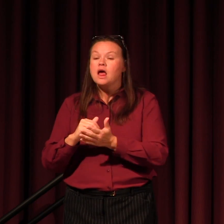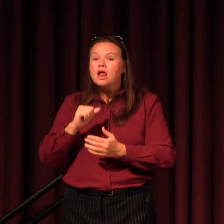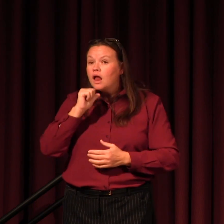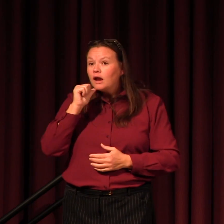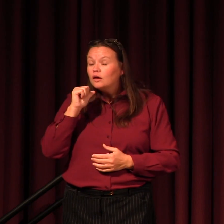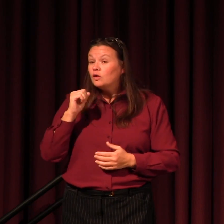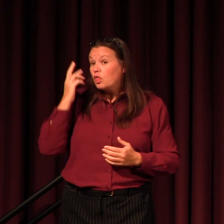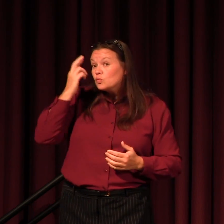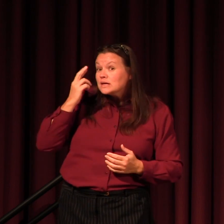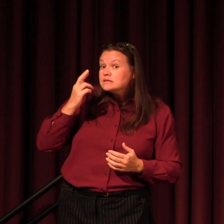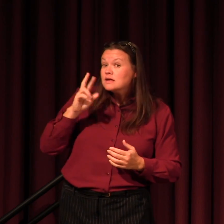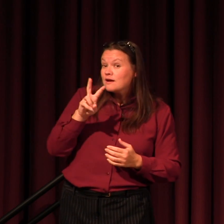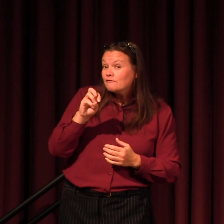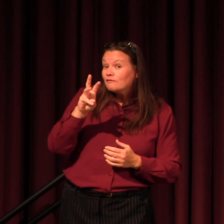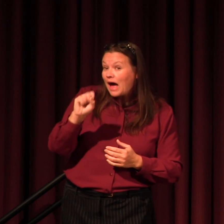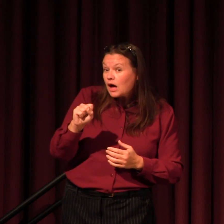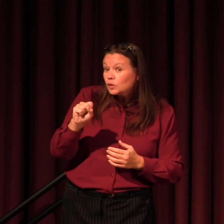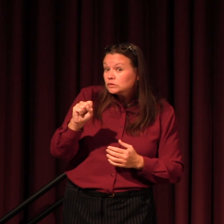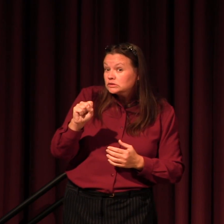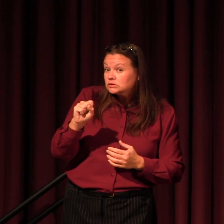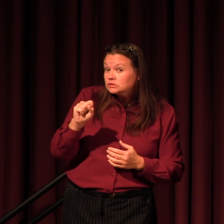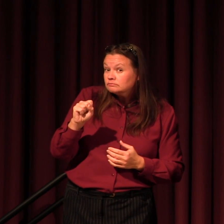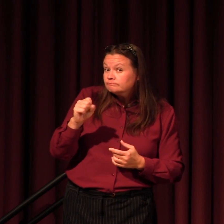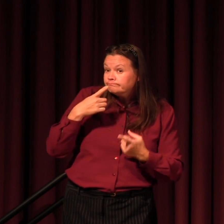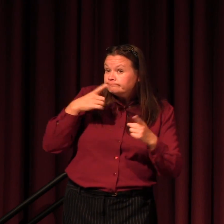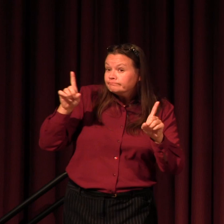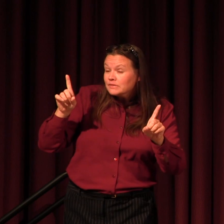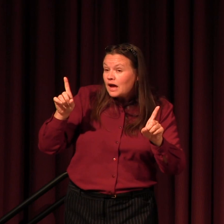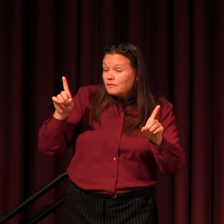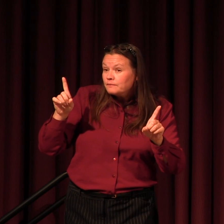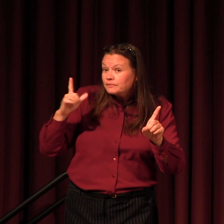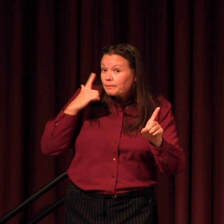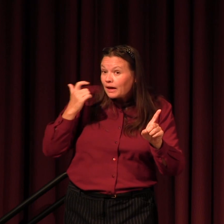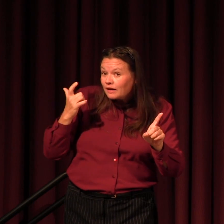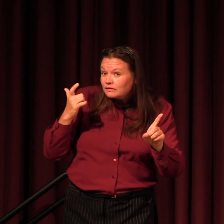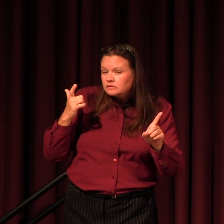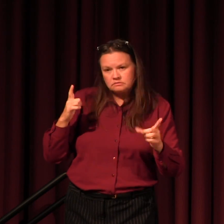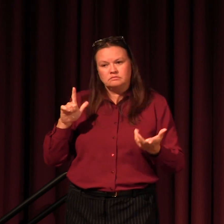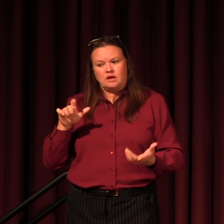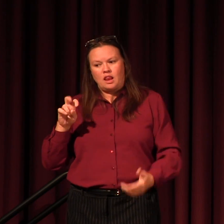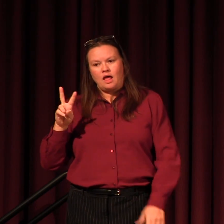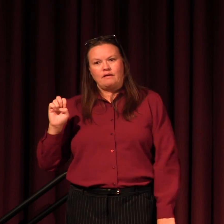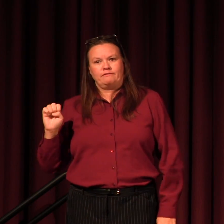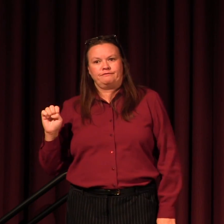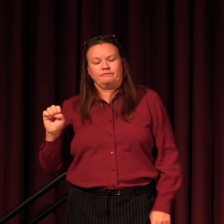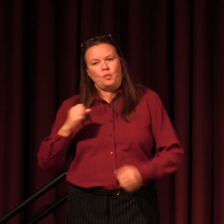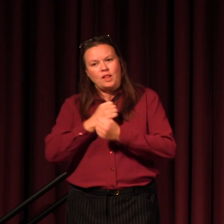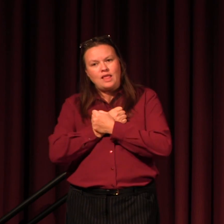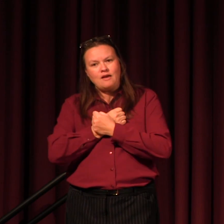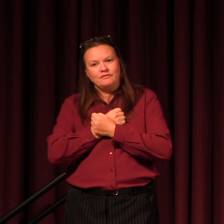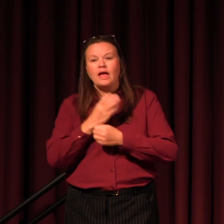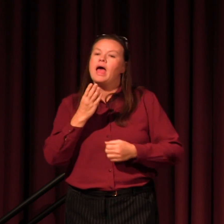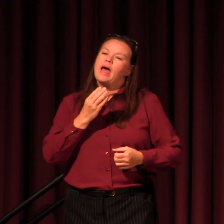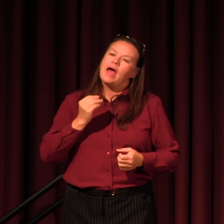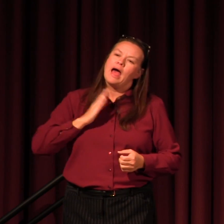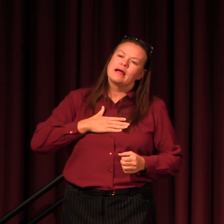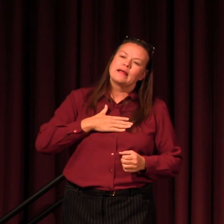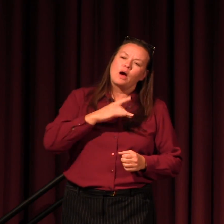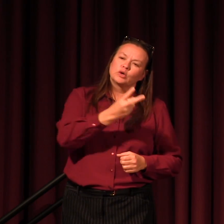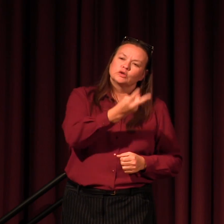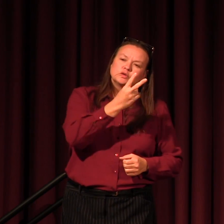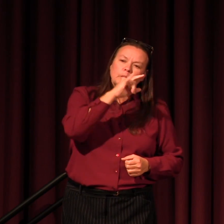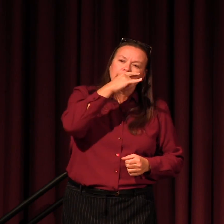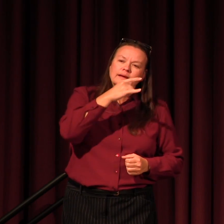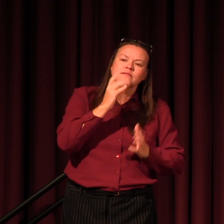Like, let's renew our vows. It's because we love each other. And we wanted to embarrass our kids. That probably had a lot to do